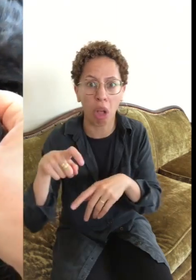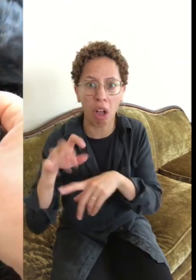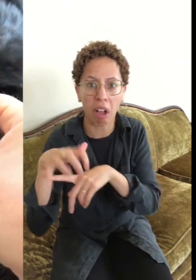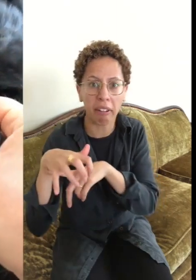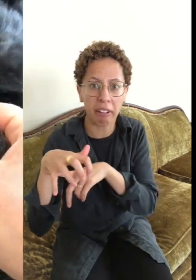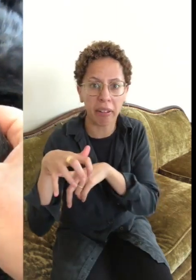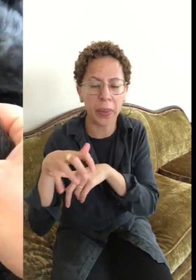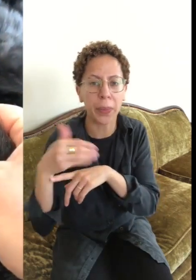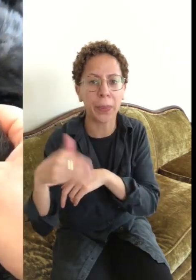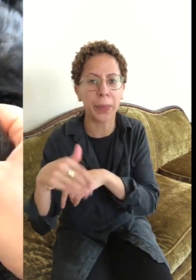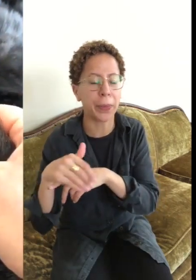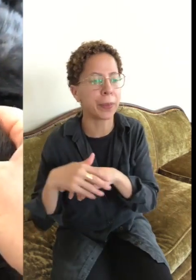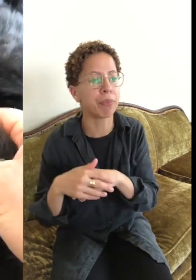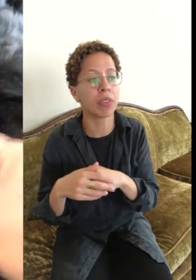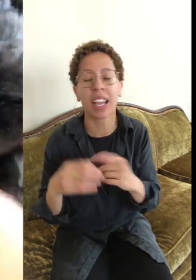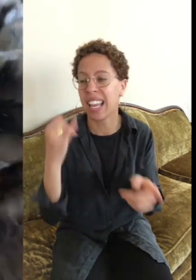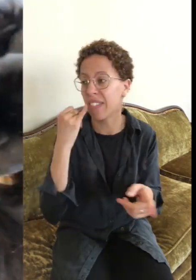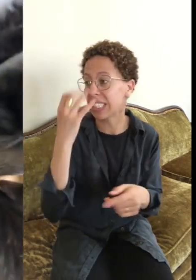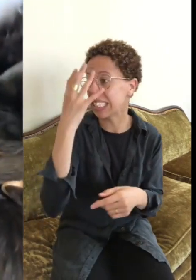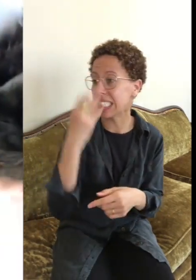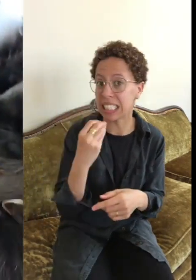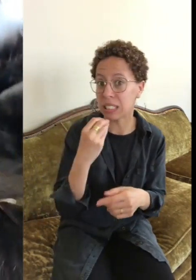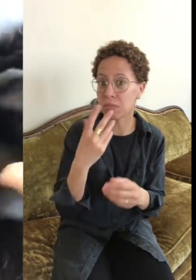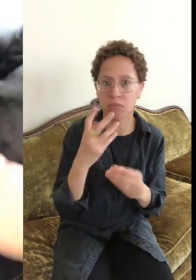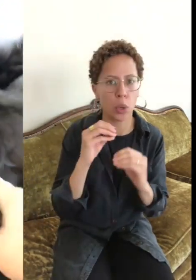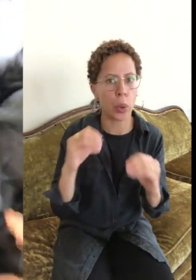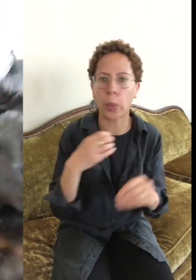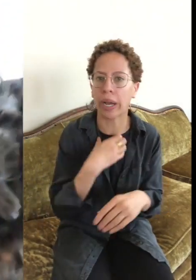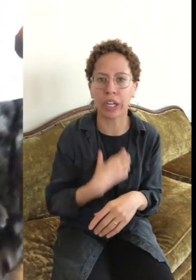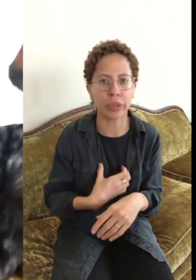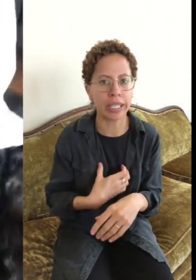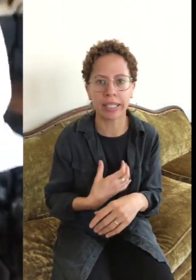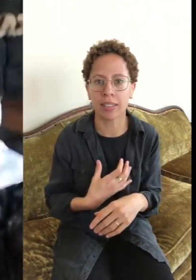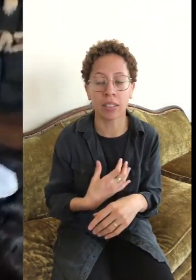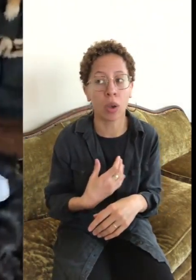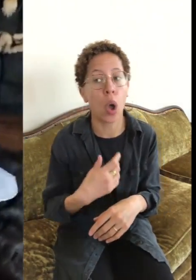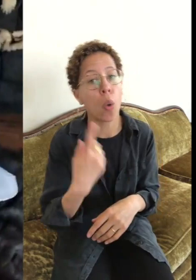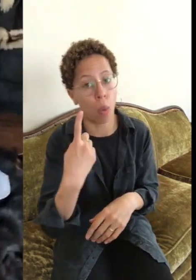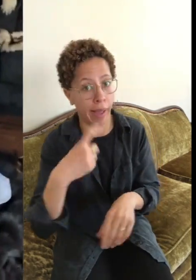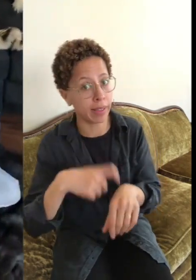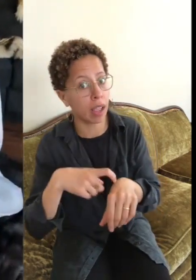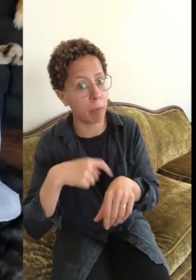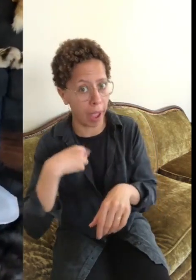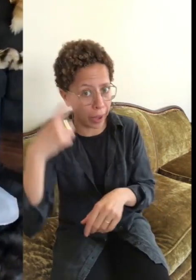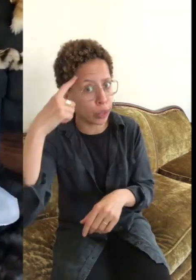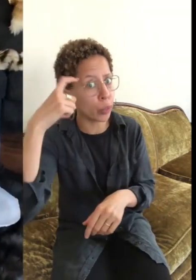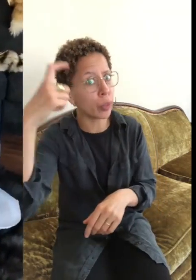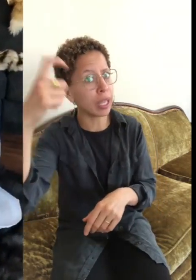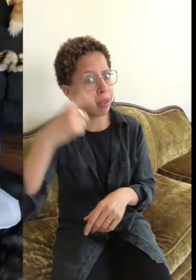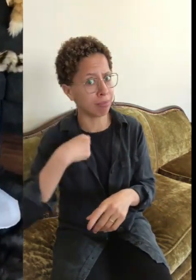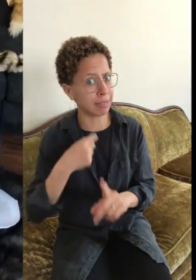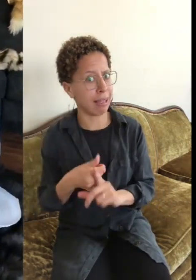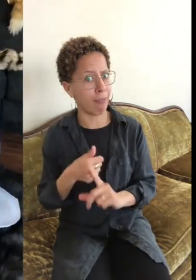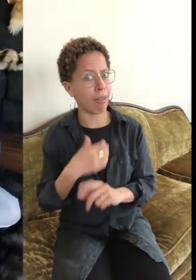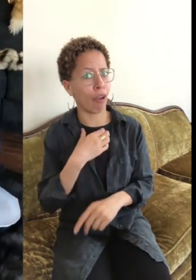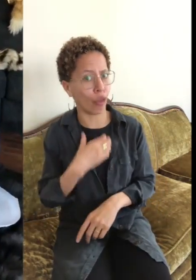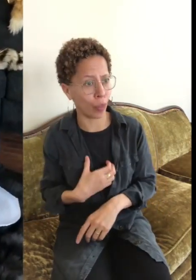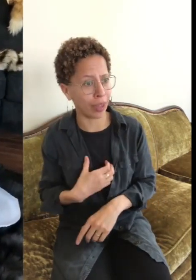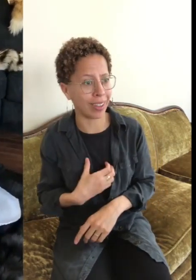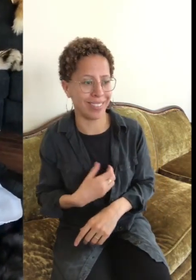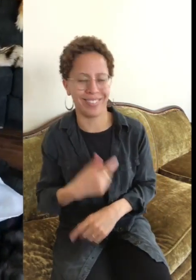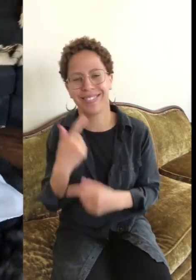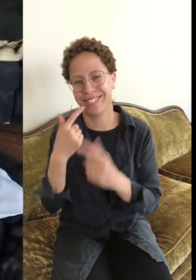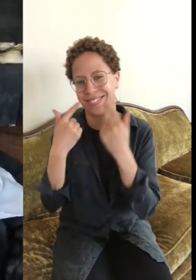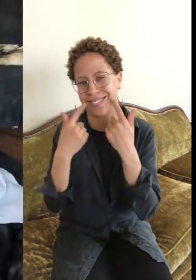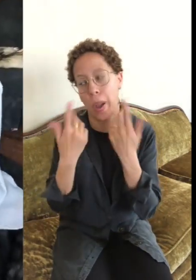claws. Well, when you're asleep, you don't have hunger problems. Well, I've had a dream before where I was hungry in my sleep.